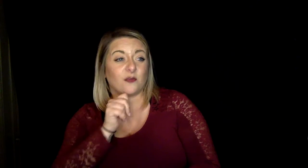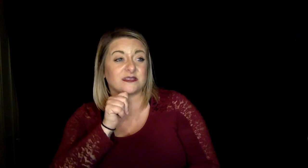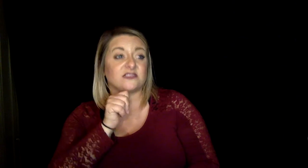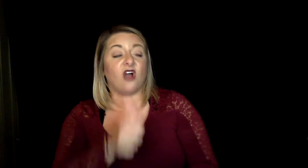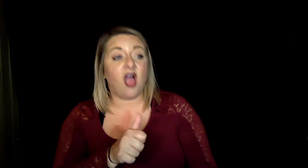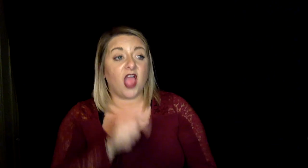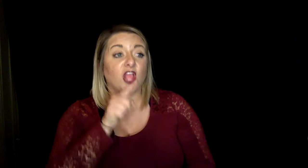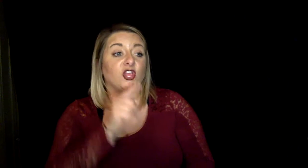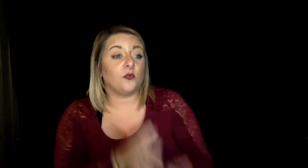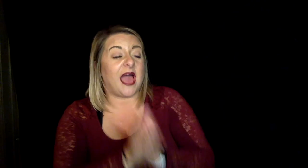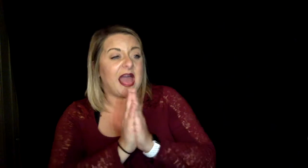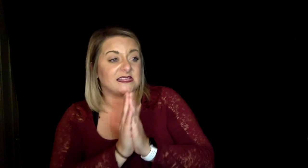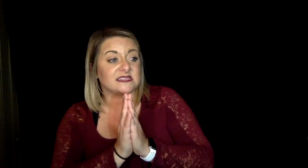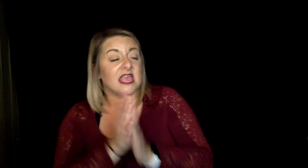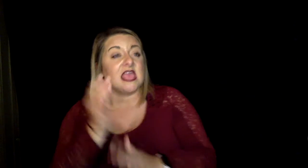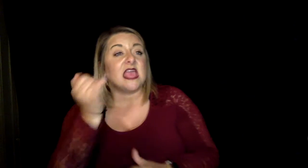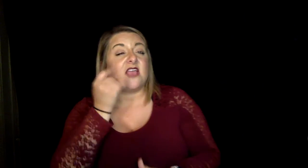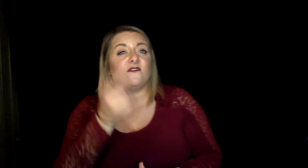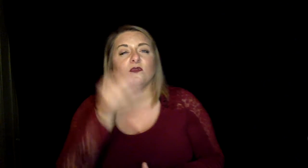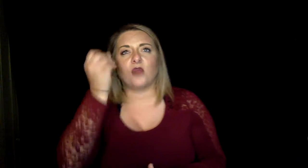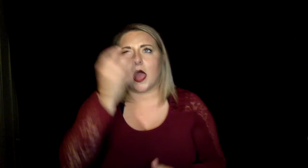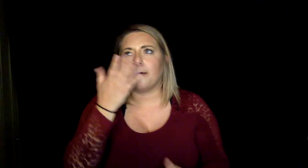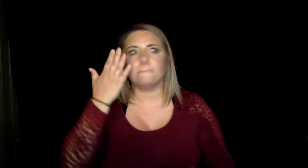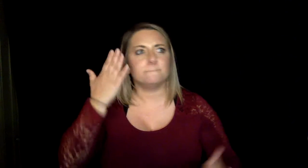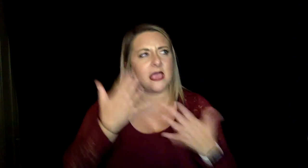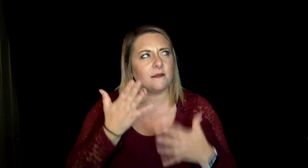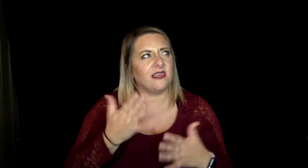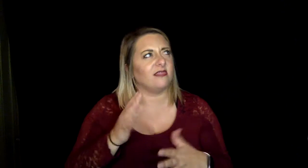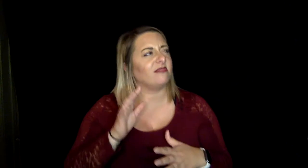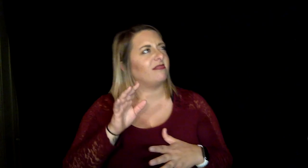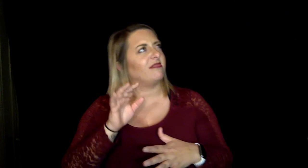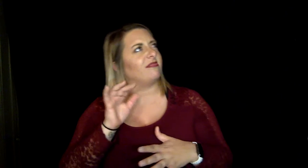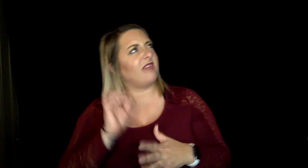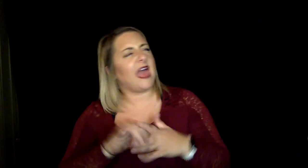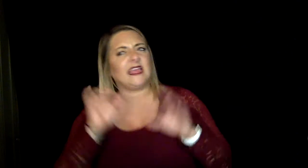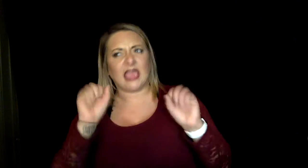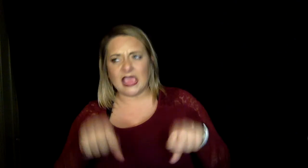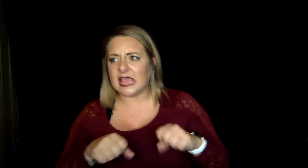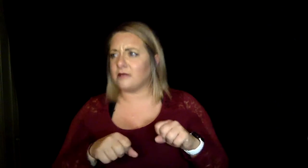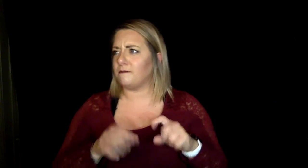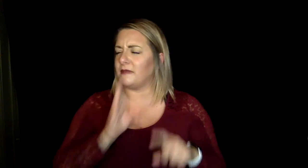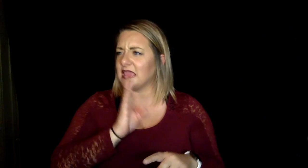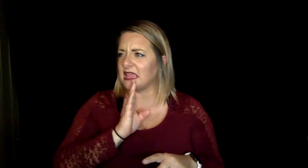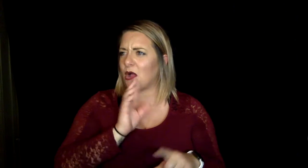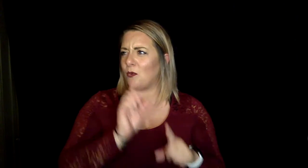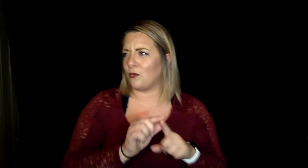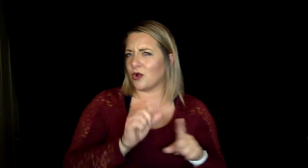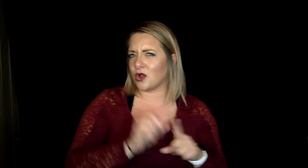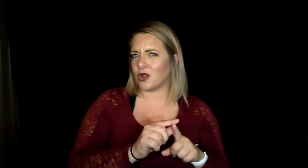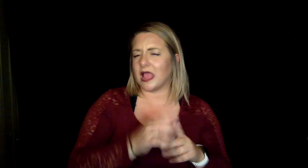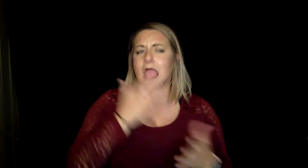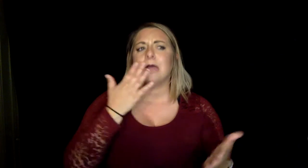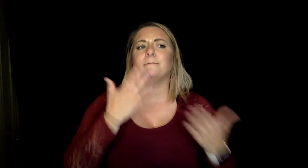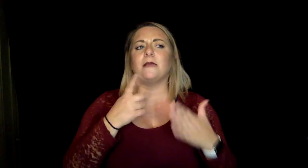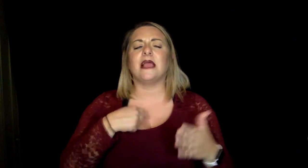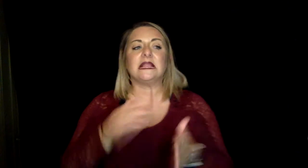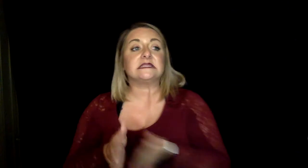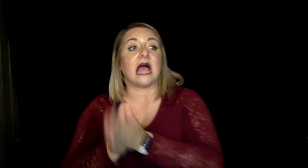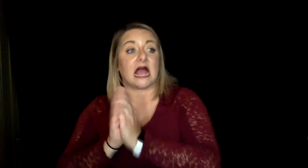was not, you asked. If you thought, maybe that can be a word, maybe I need to ask.